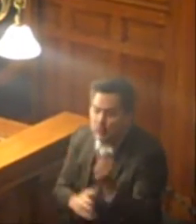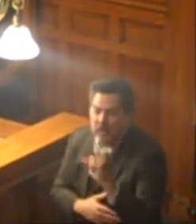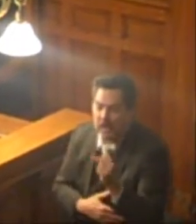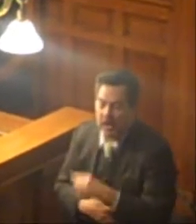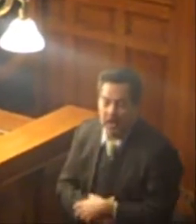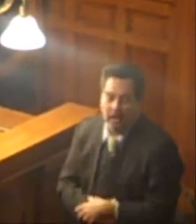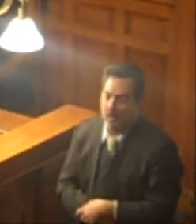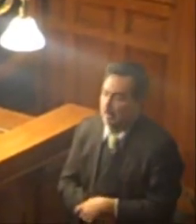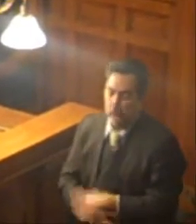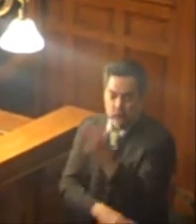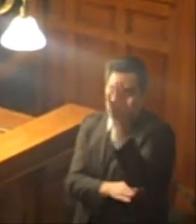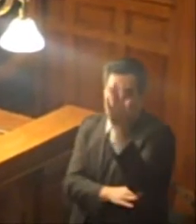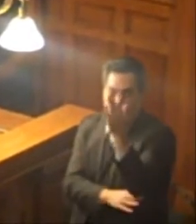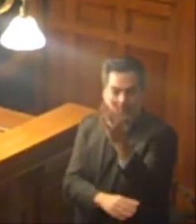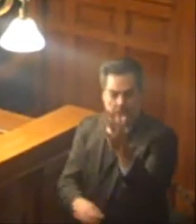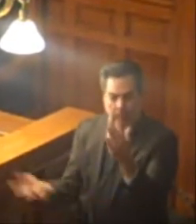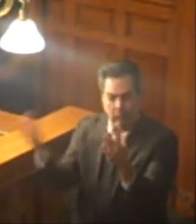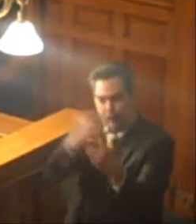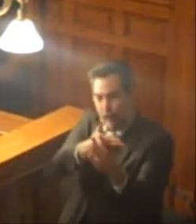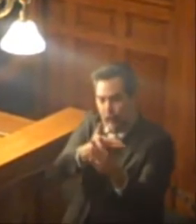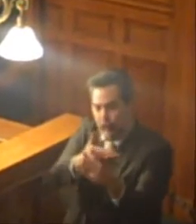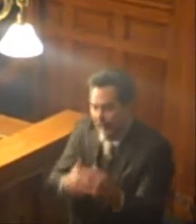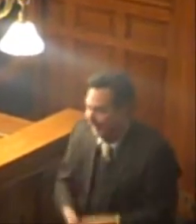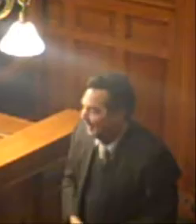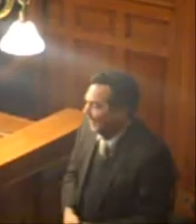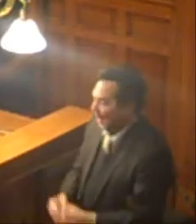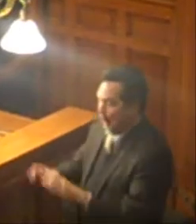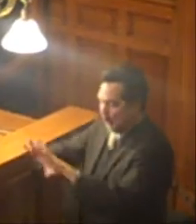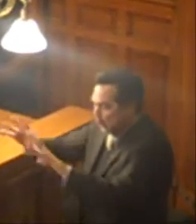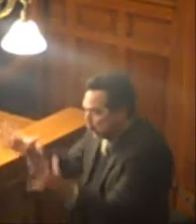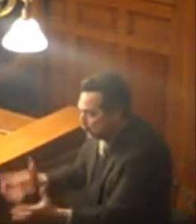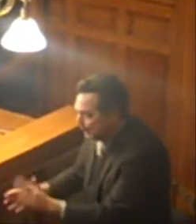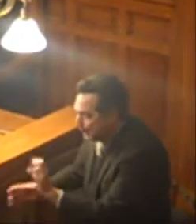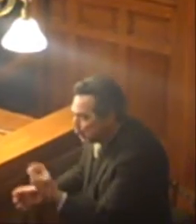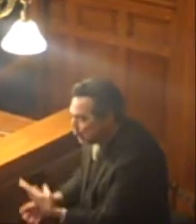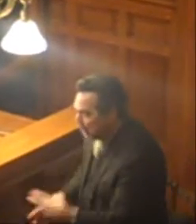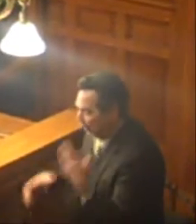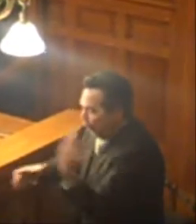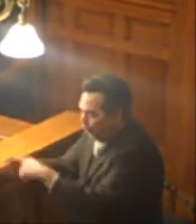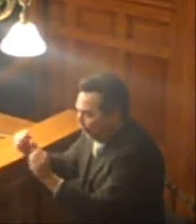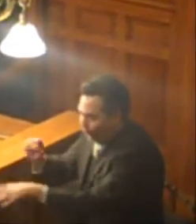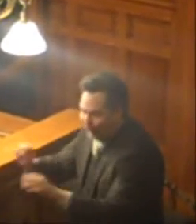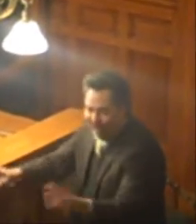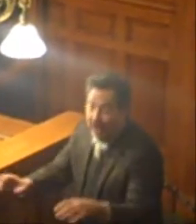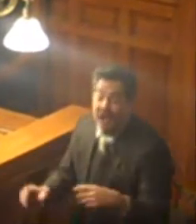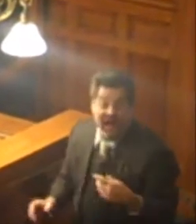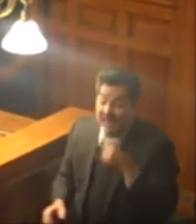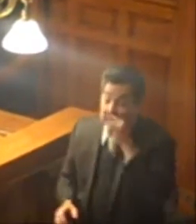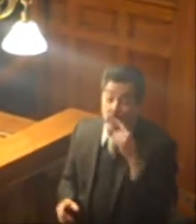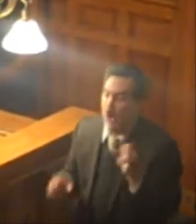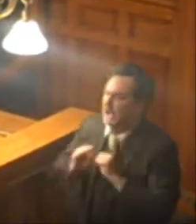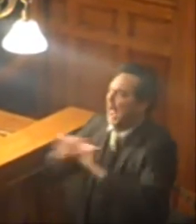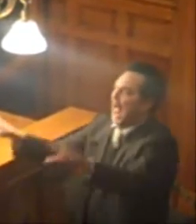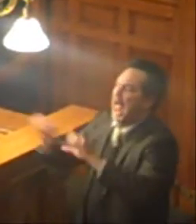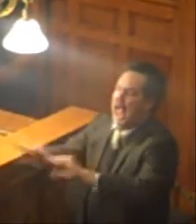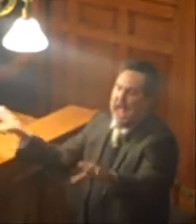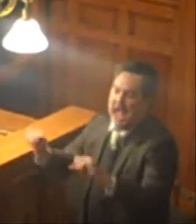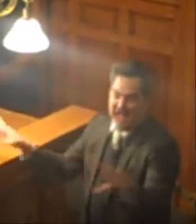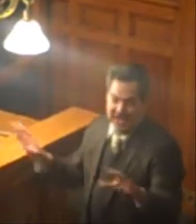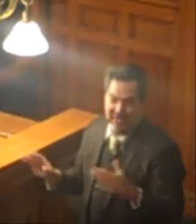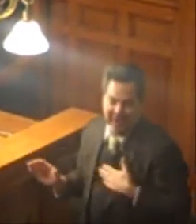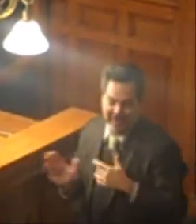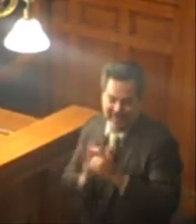on lampposts. It's been quite a ride. Caitlin and Michaela, you are my